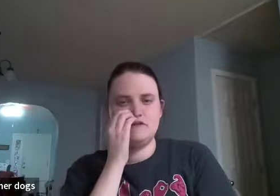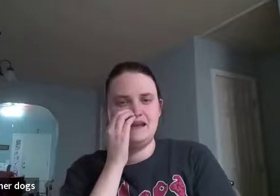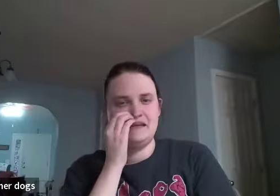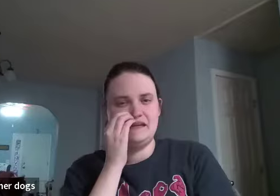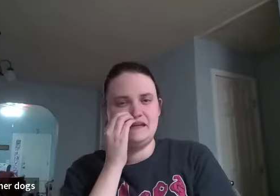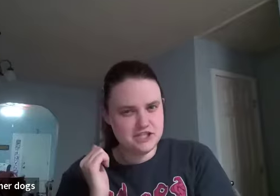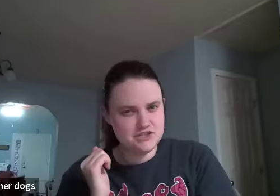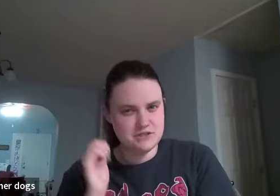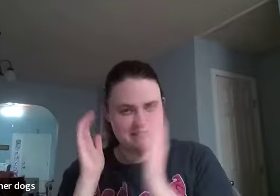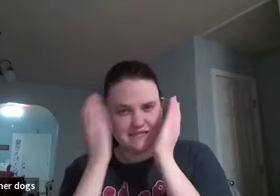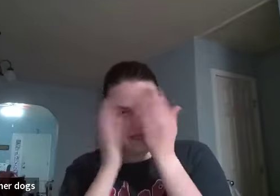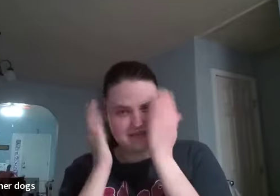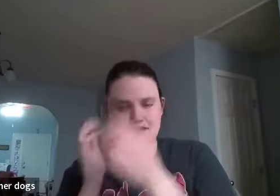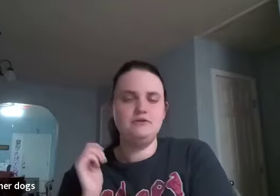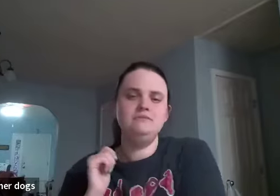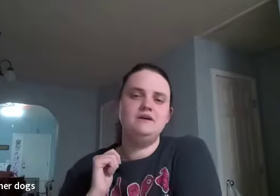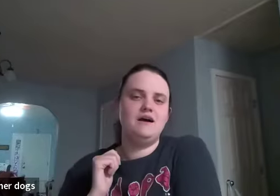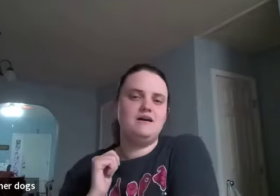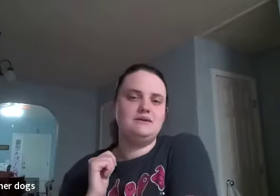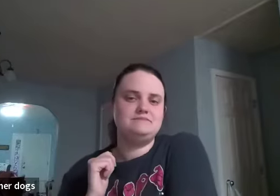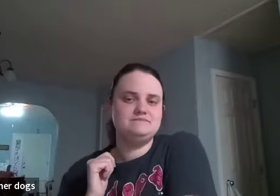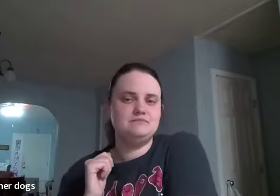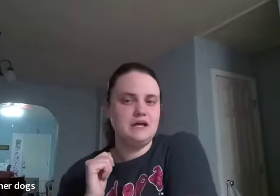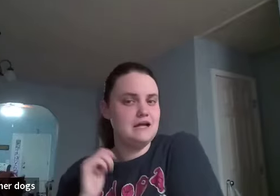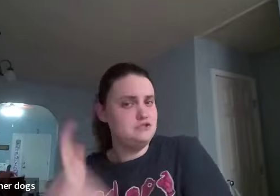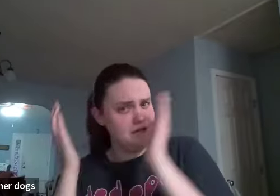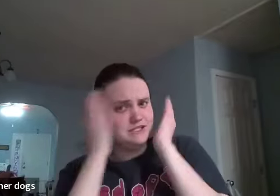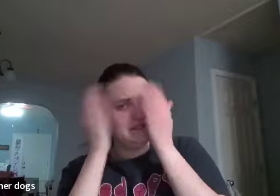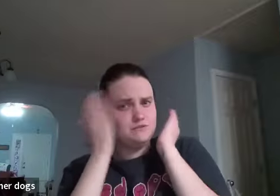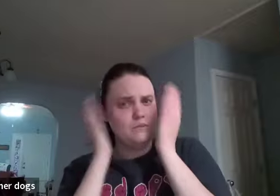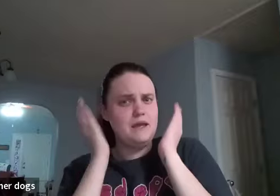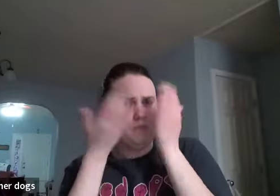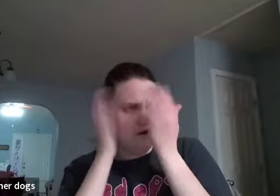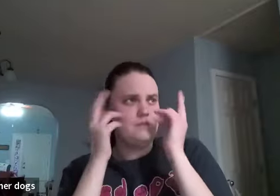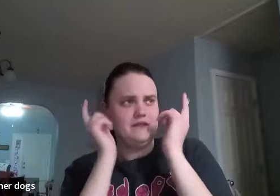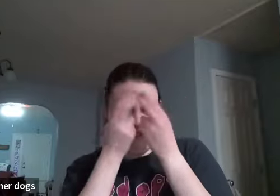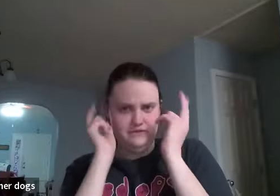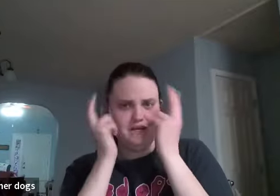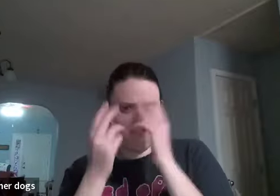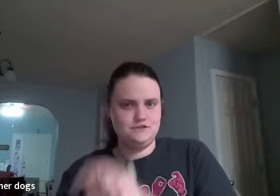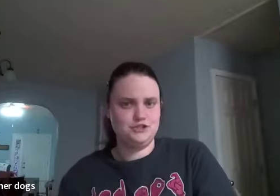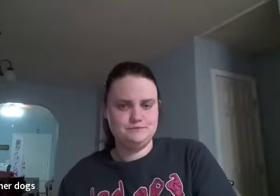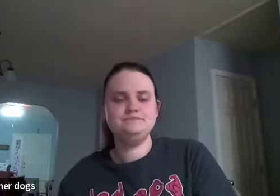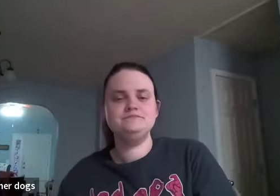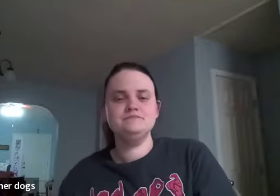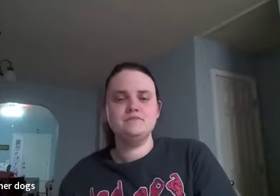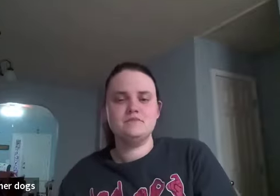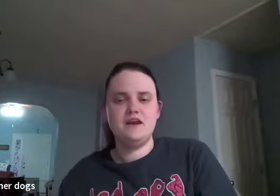more that English versus the ASL. Um, but I do actually see this one way more common than I do the H's for sure.